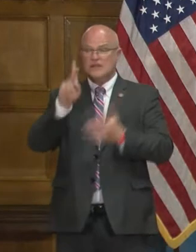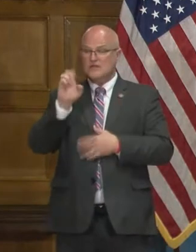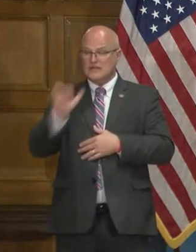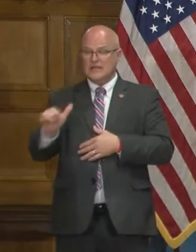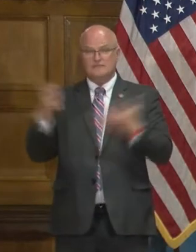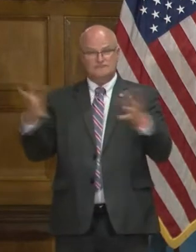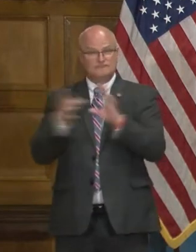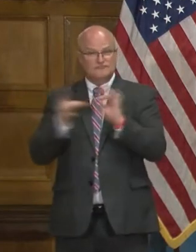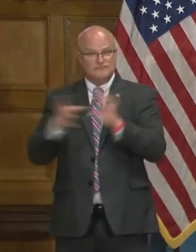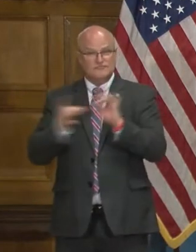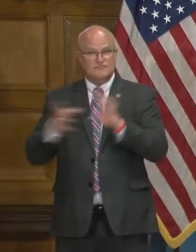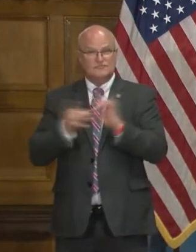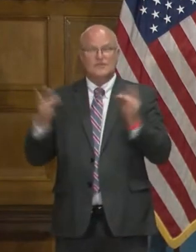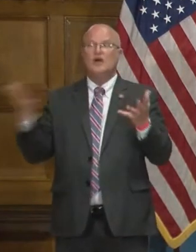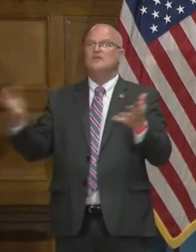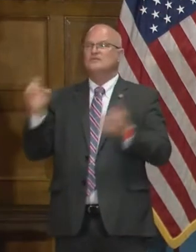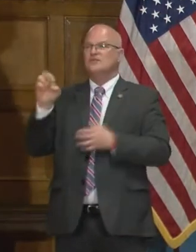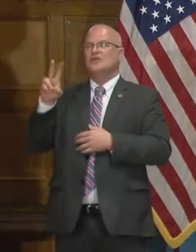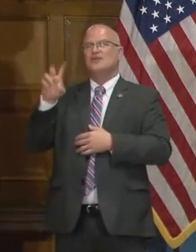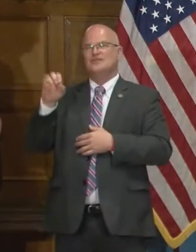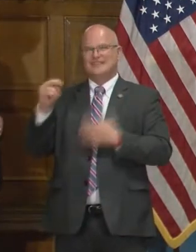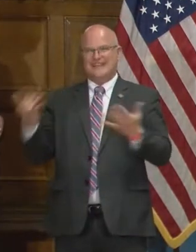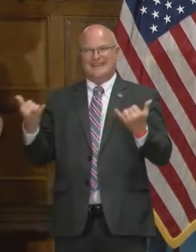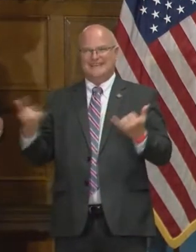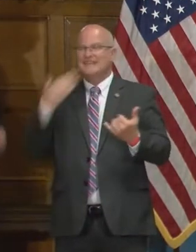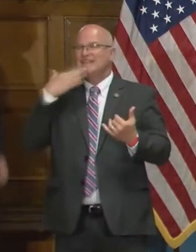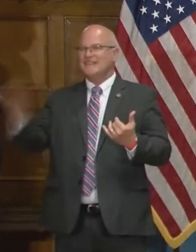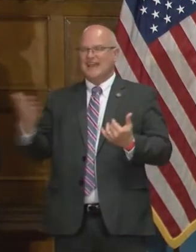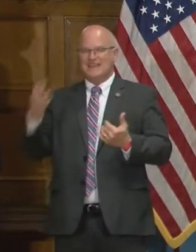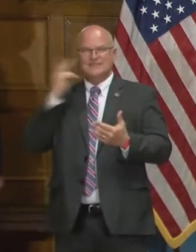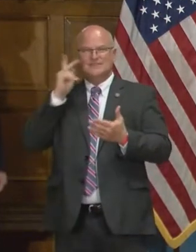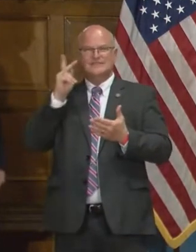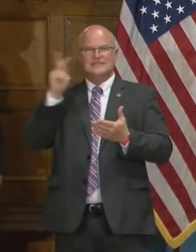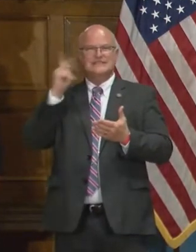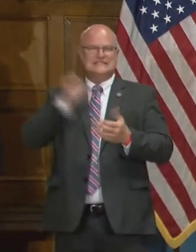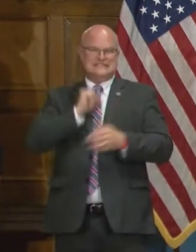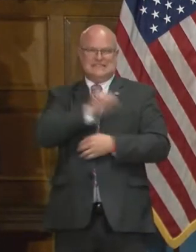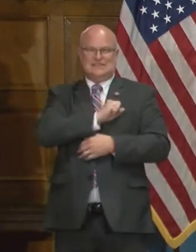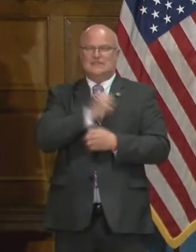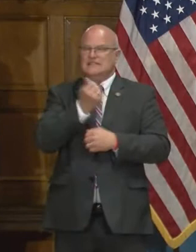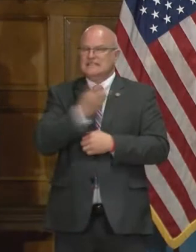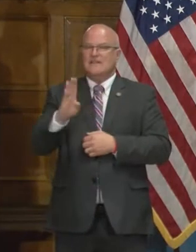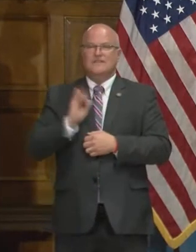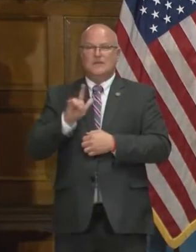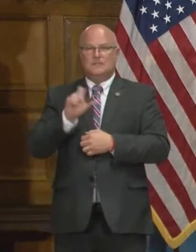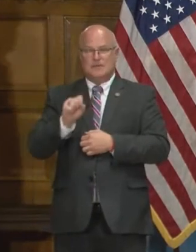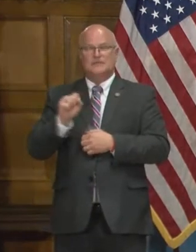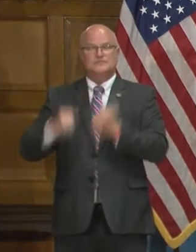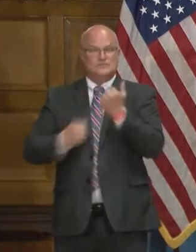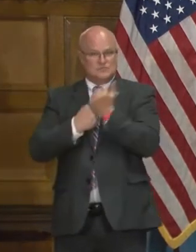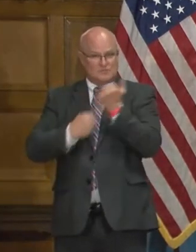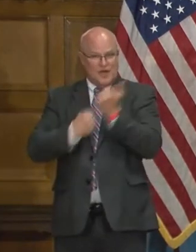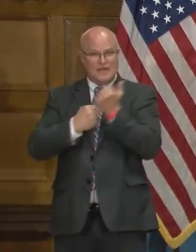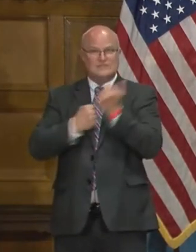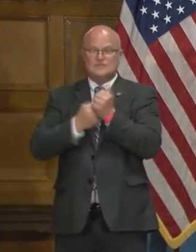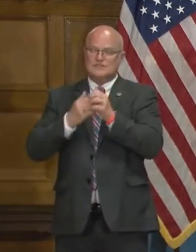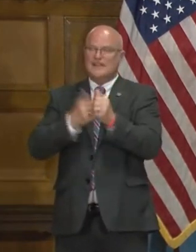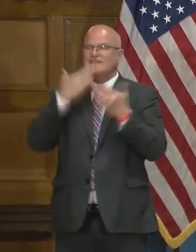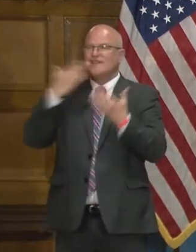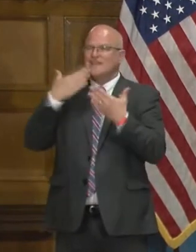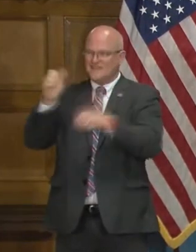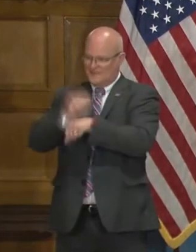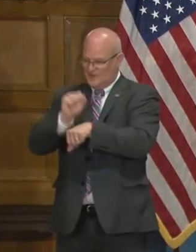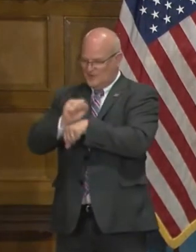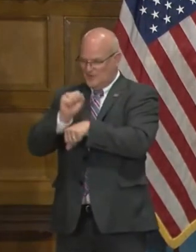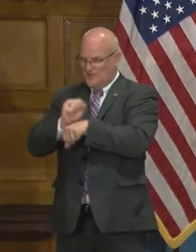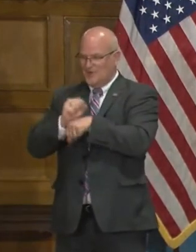did you want to make... Oh, there's Senator Irvin. Yes, thank you, Senator Irvin. A number of these bills you sponsored, led. Thank you for your work